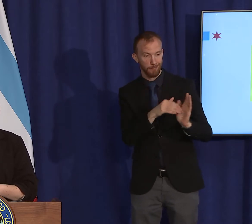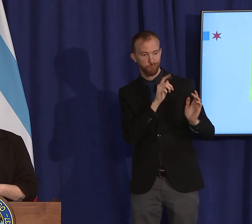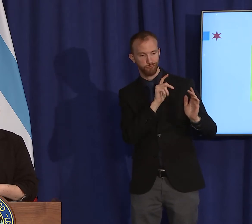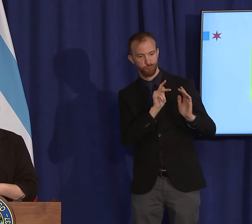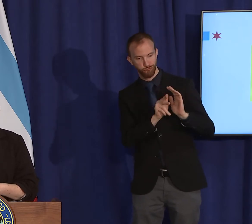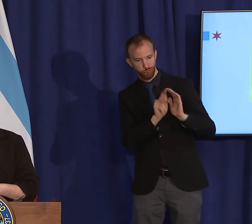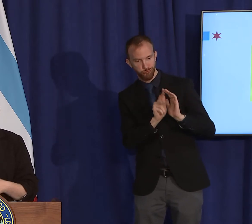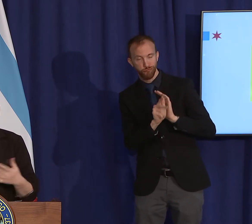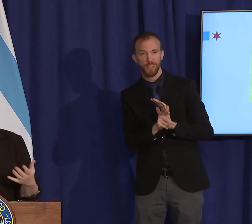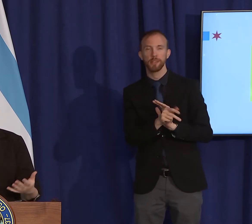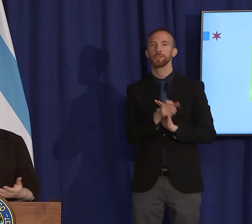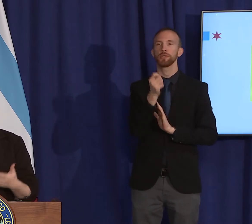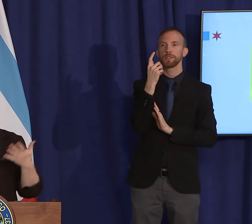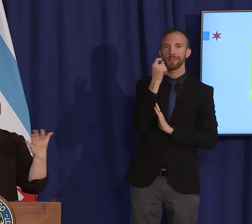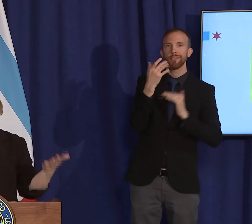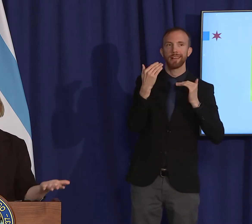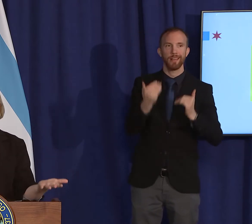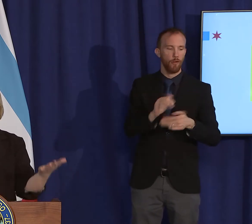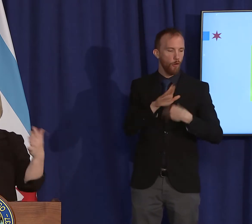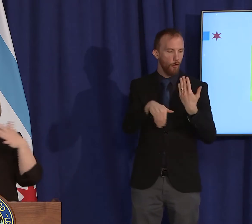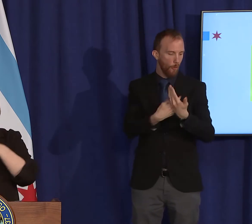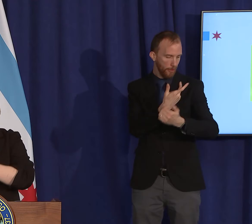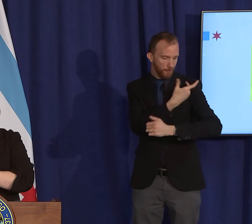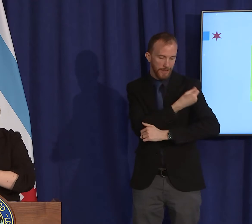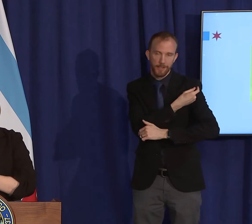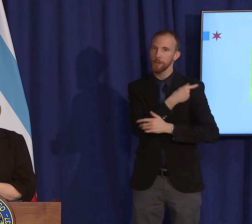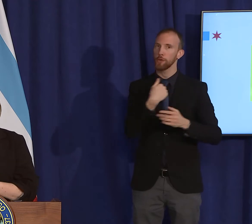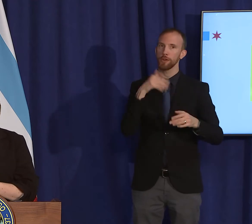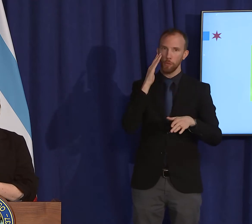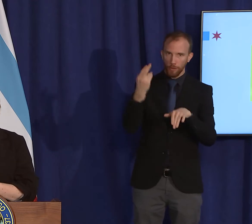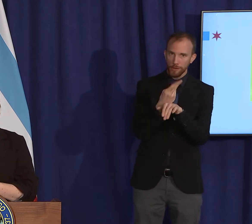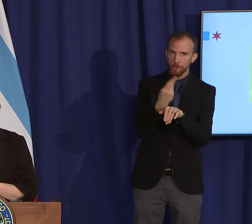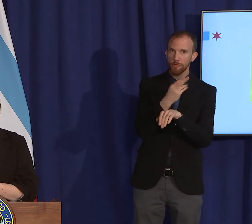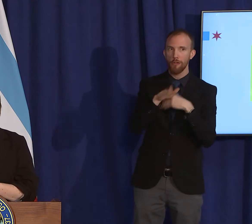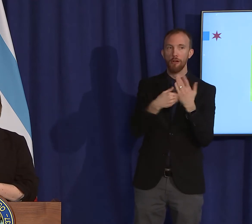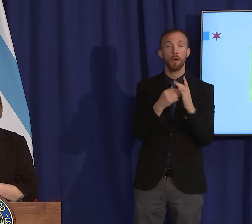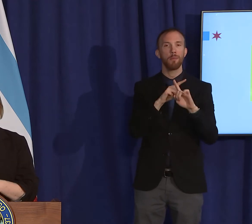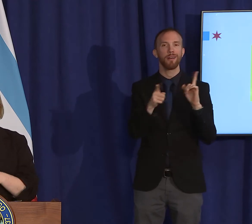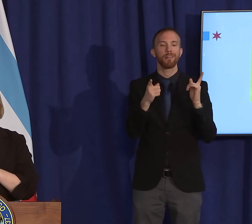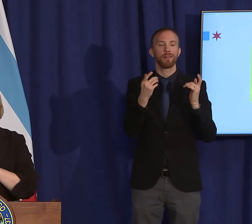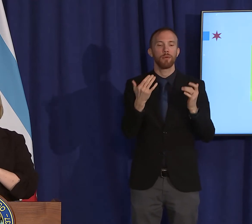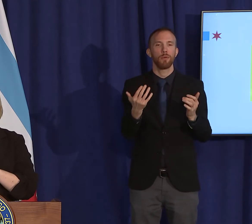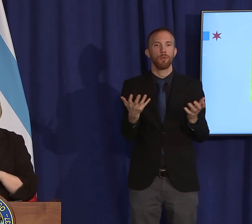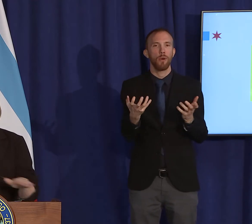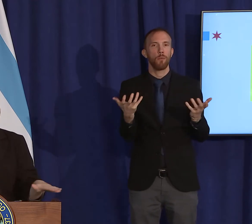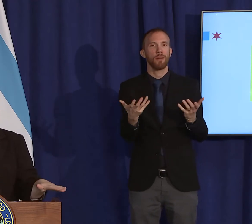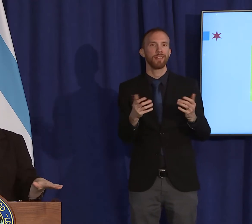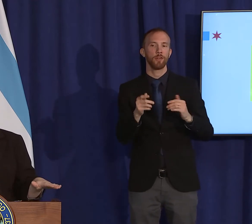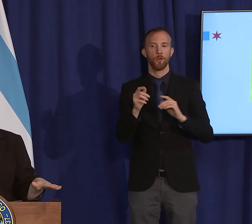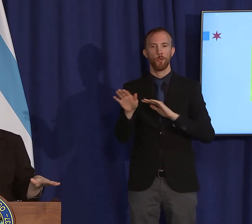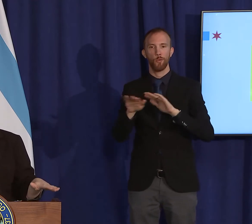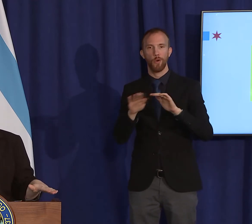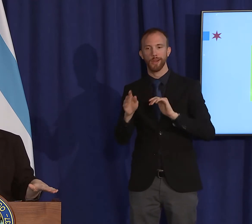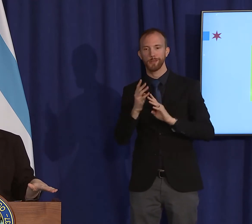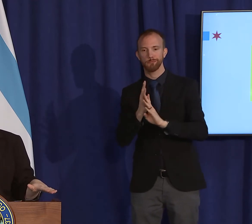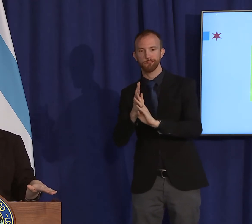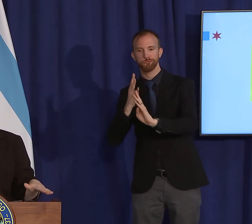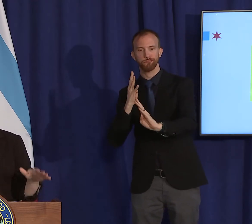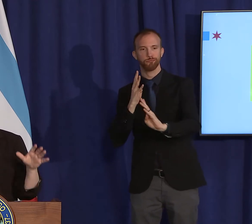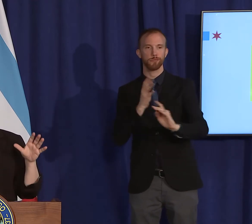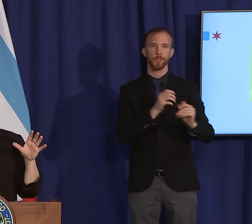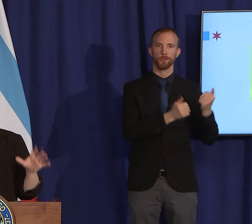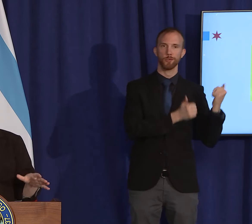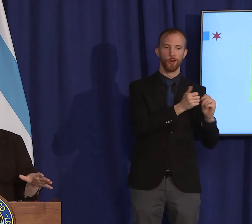has come there, but wanted to have a combination of walk through and drive in. We are having no problem filling